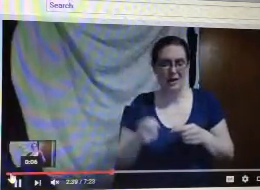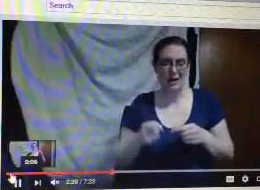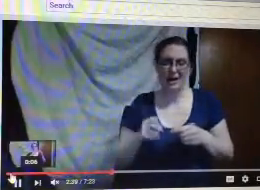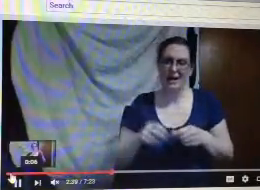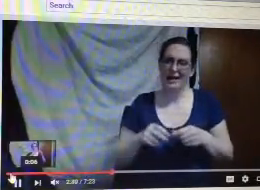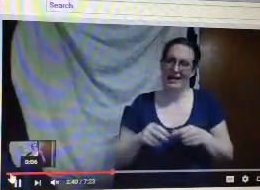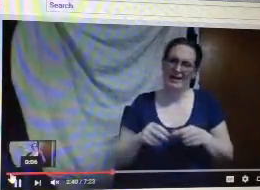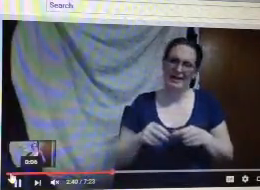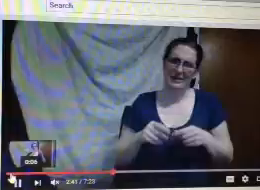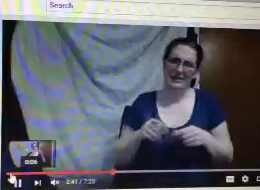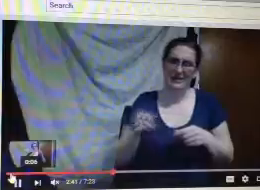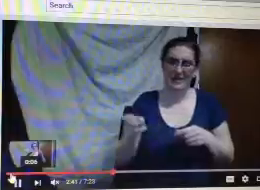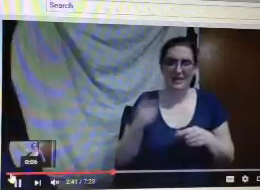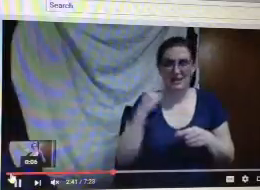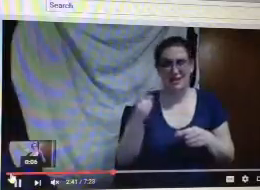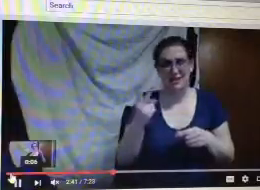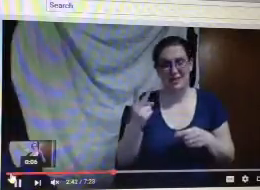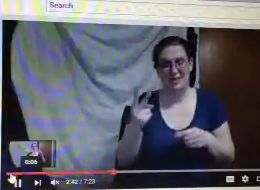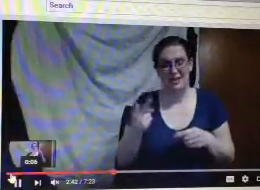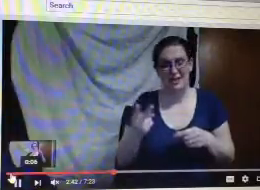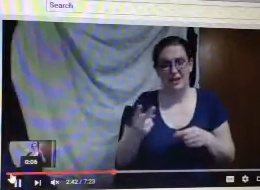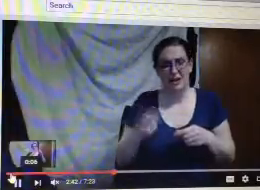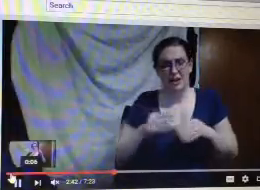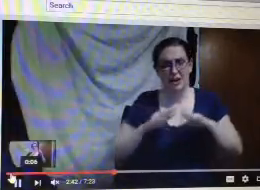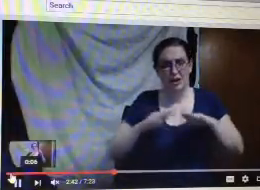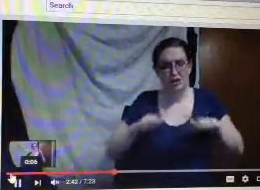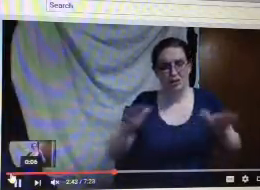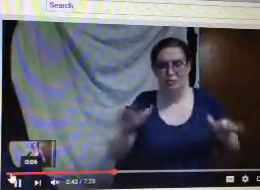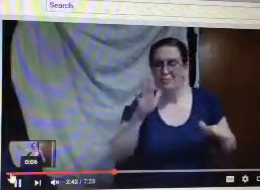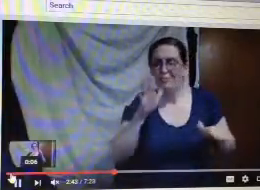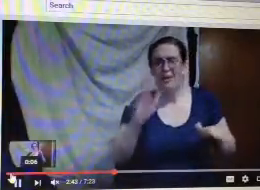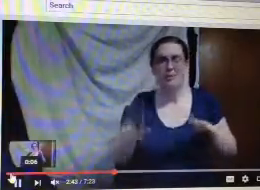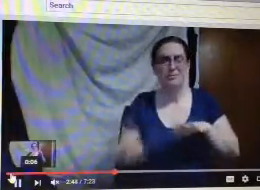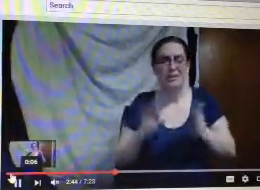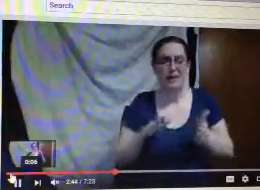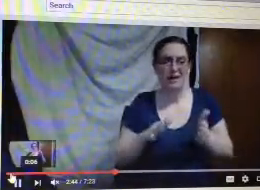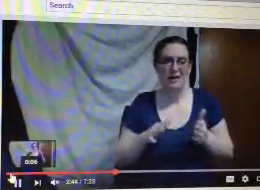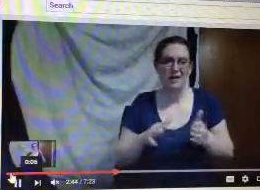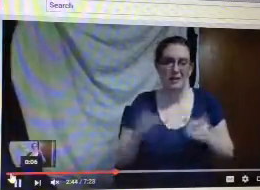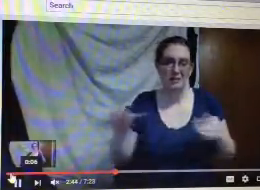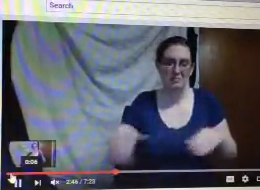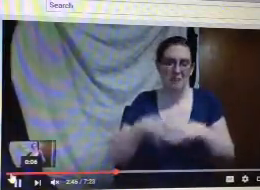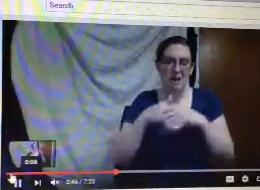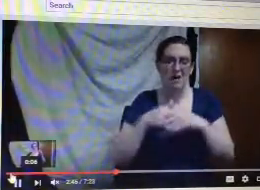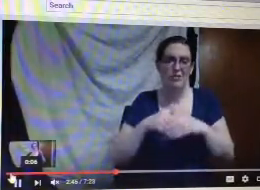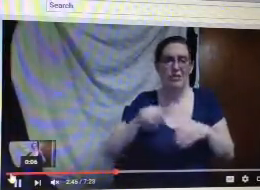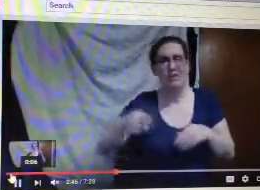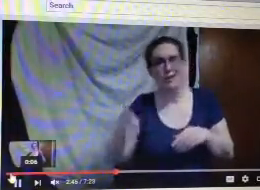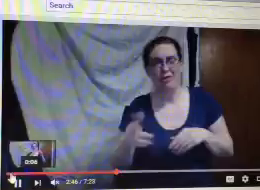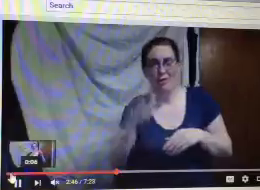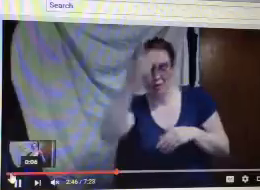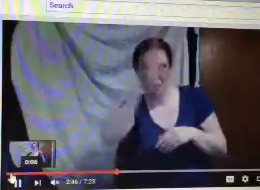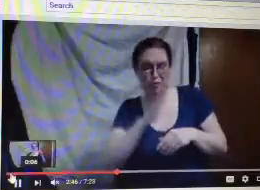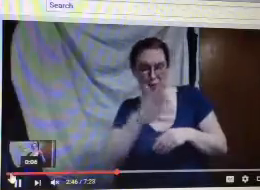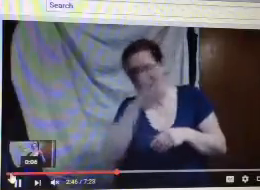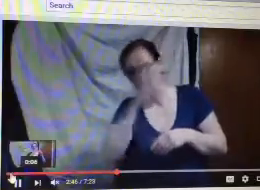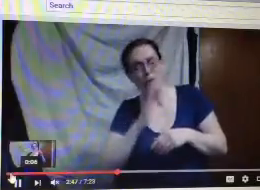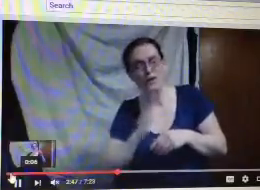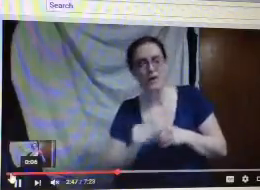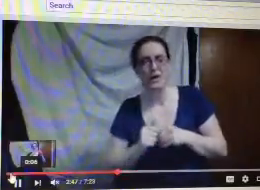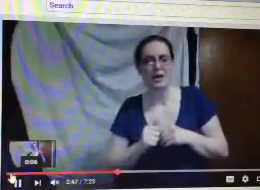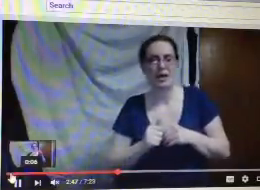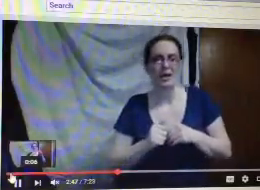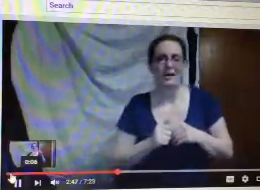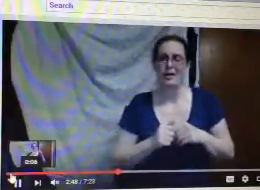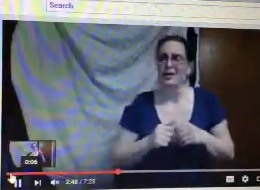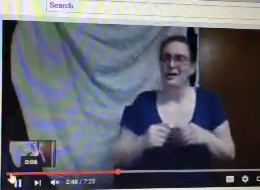And that crushed her first dream. So I see the children, my mom died, and they got married, and the other